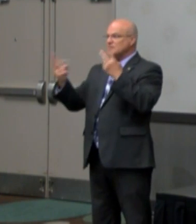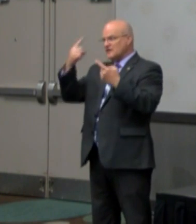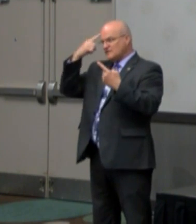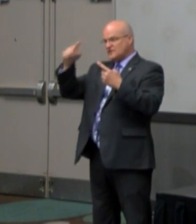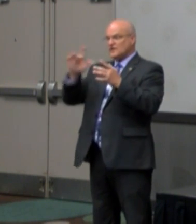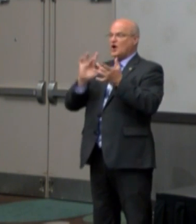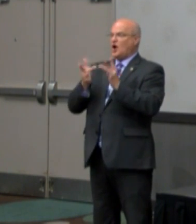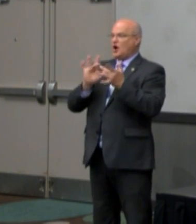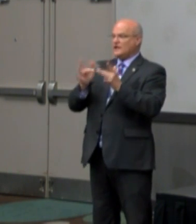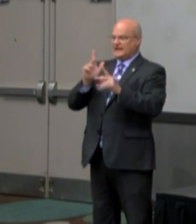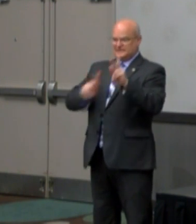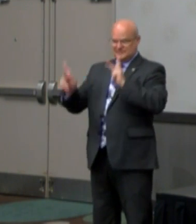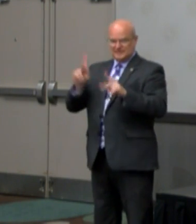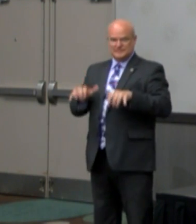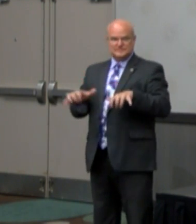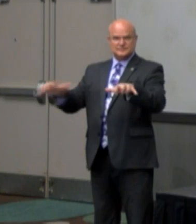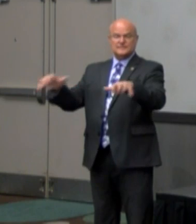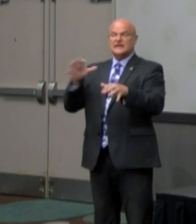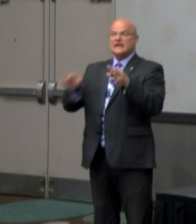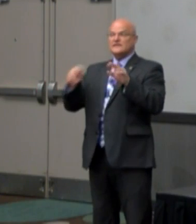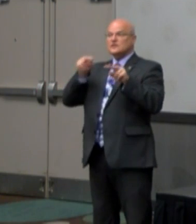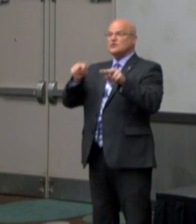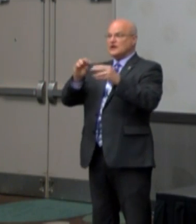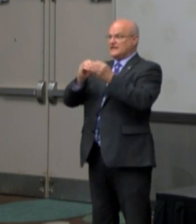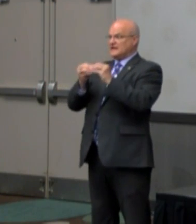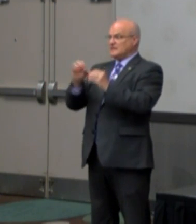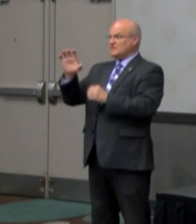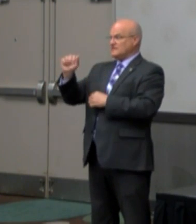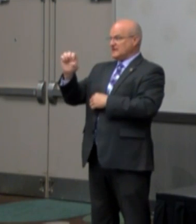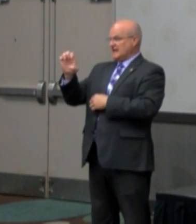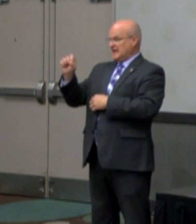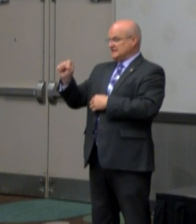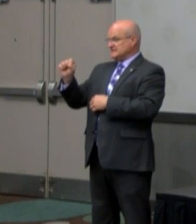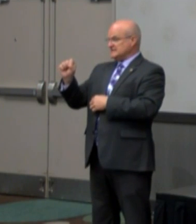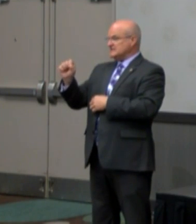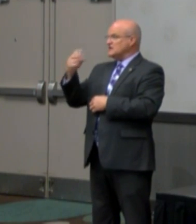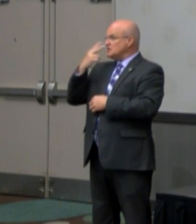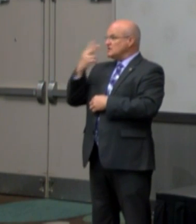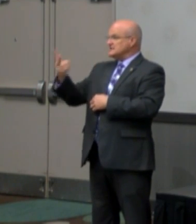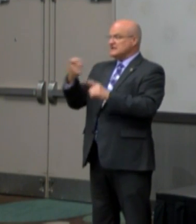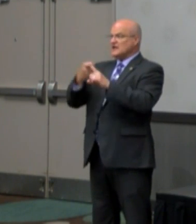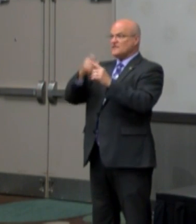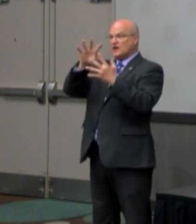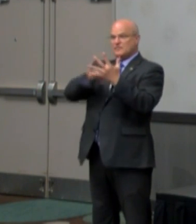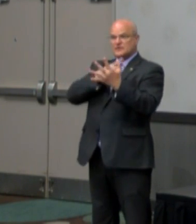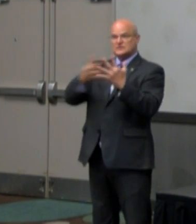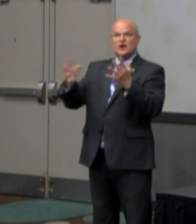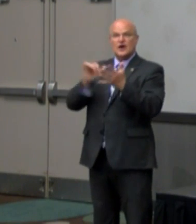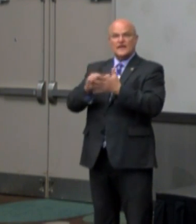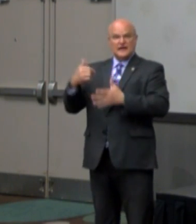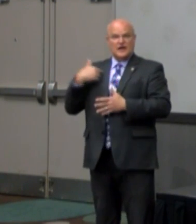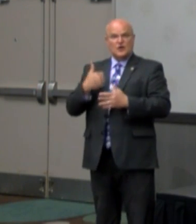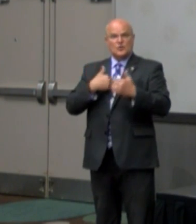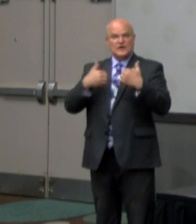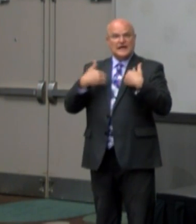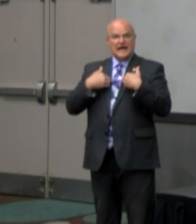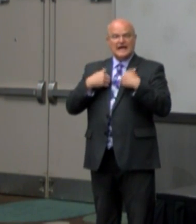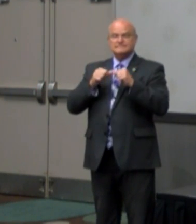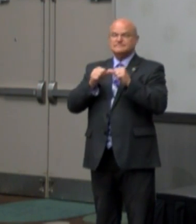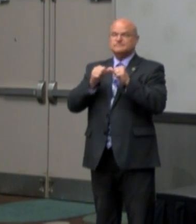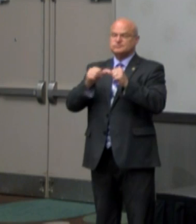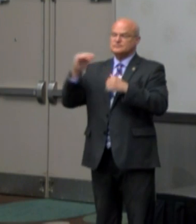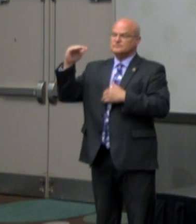the online audience. And if you look at the number of cases, you can see from the chart that we've had a